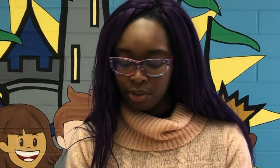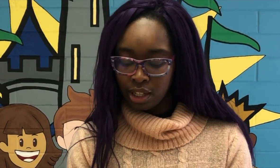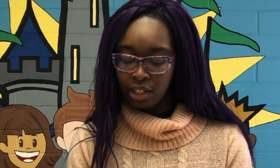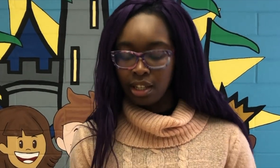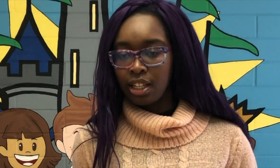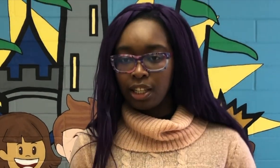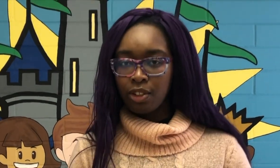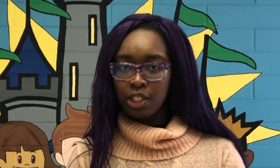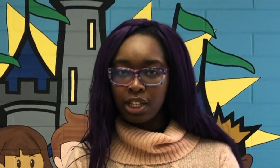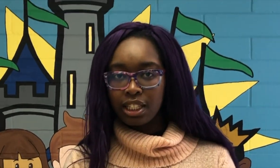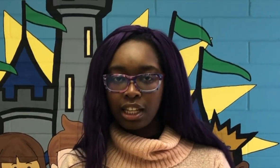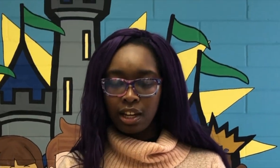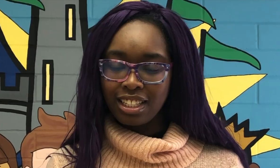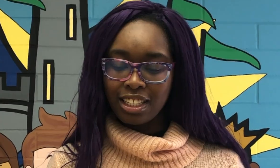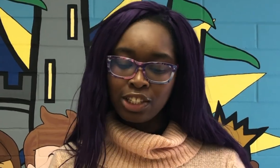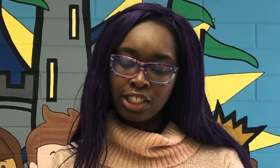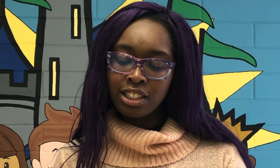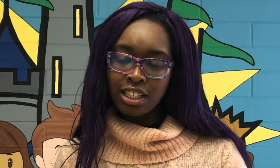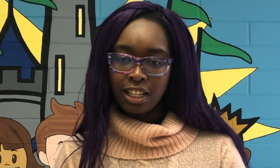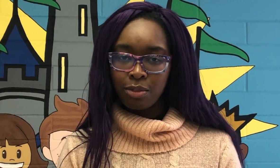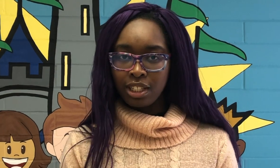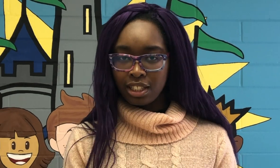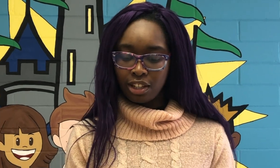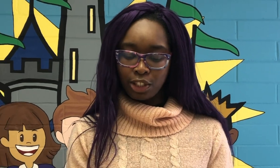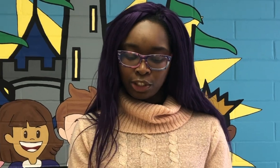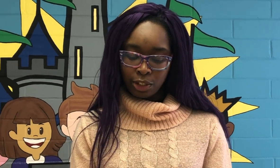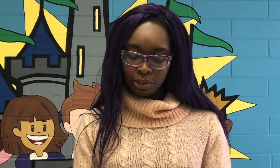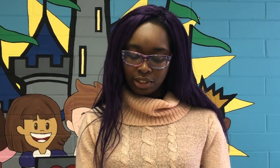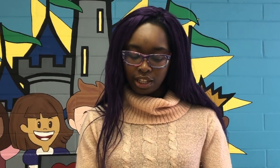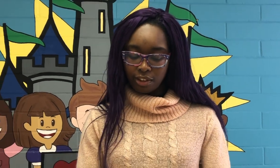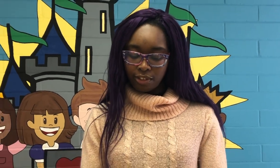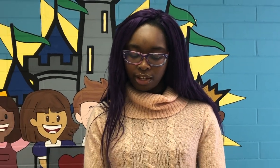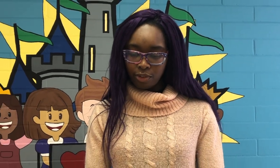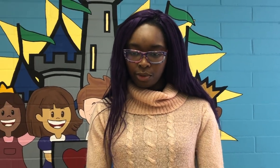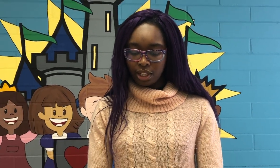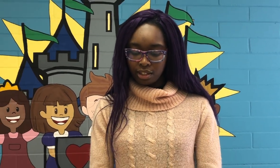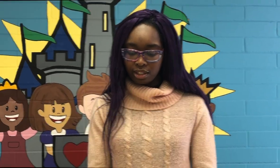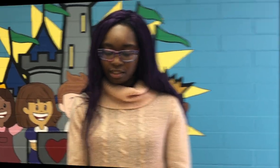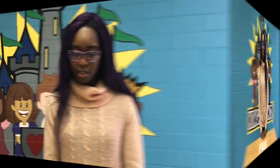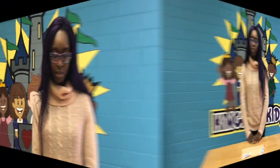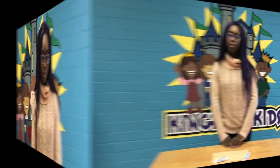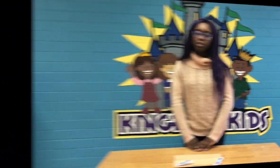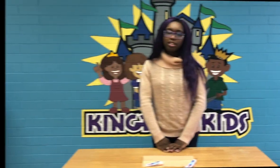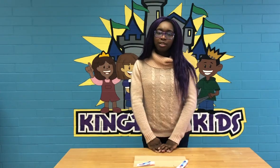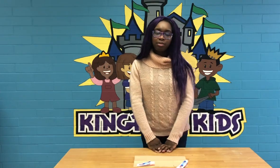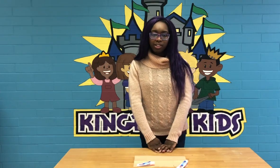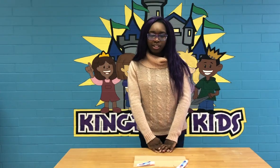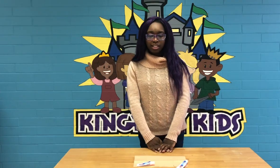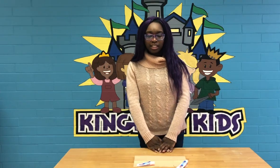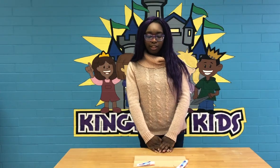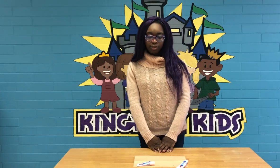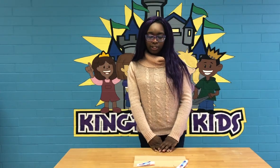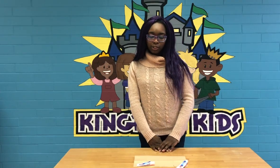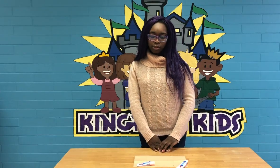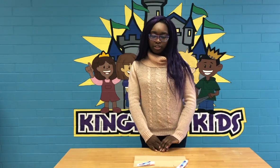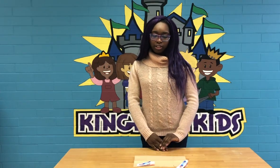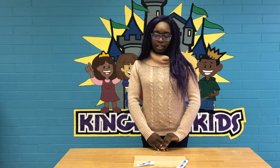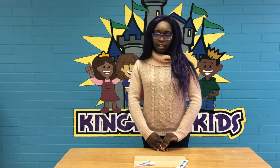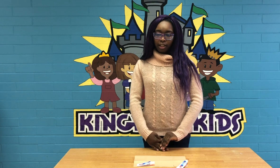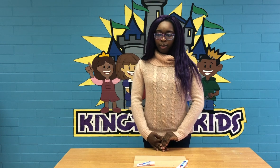everyone, even to us now, is the gentleness that we need to also show to everyone else. The last fruit of the spirit is self-control.